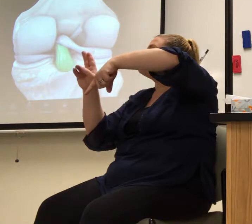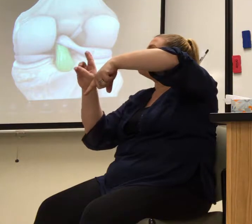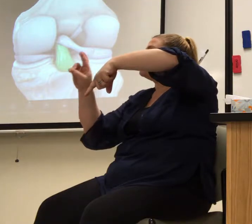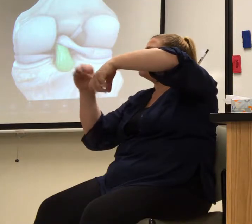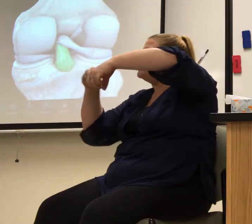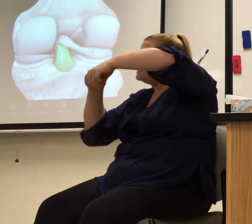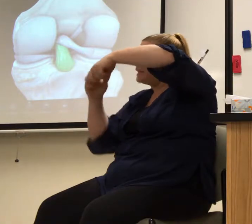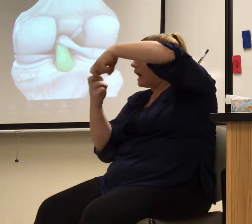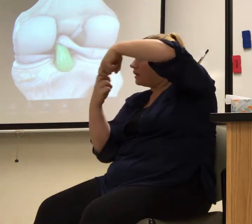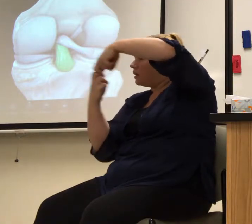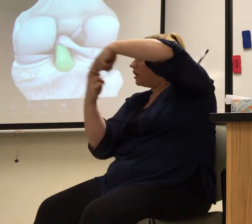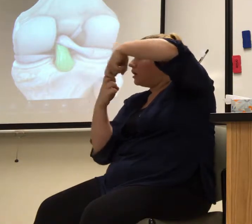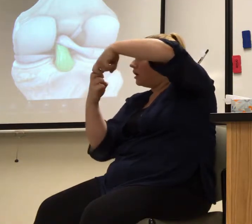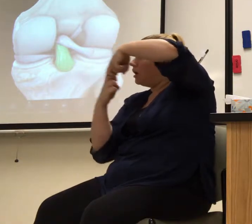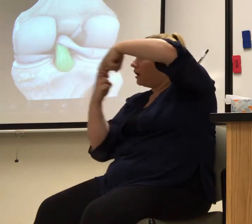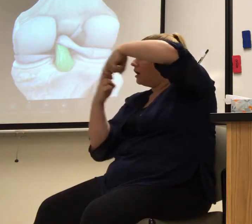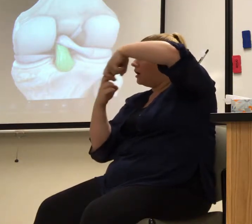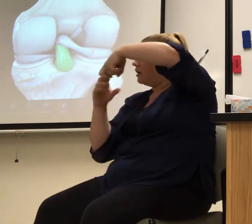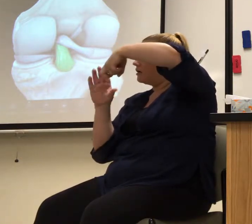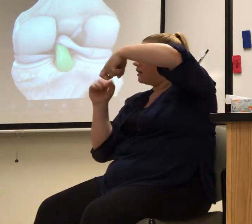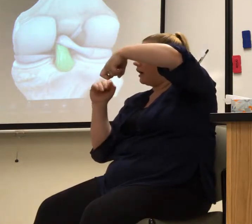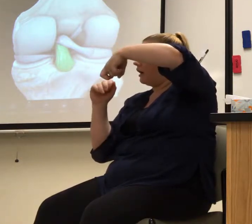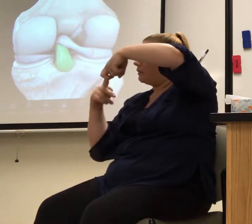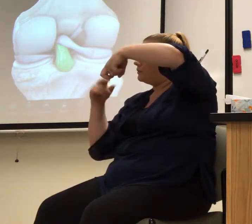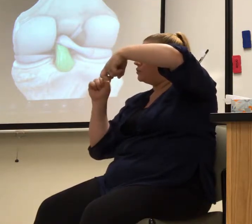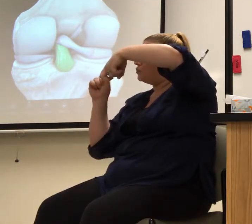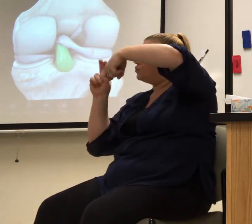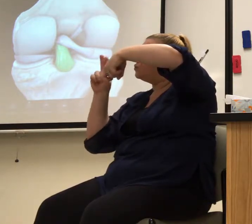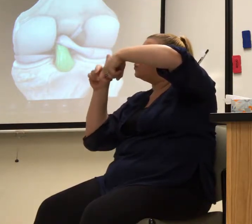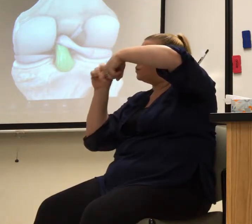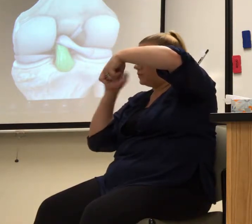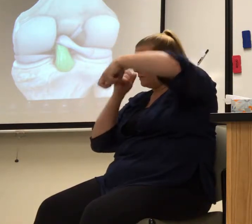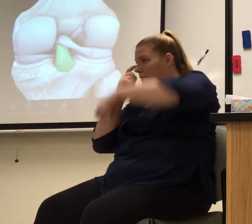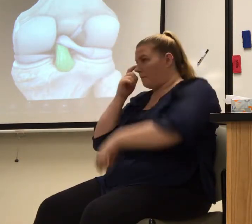capsule. And that's kind of what you're seeing there.